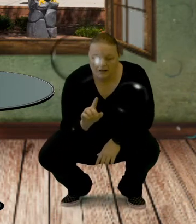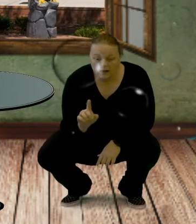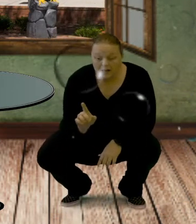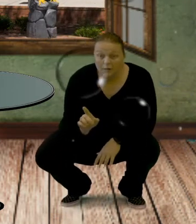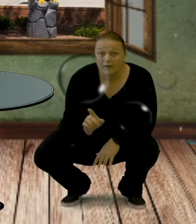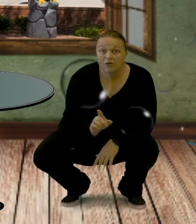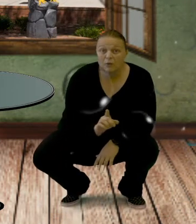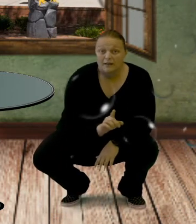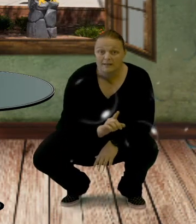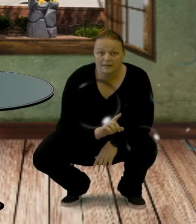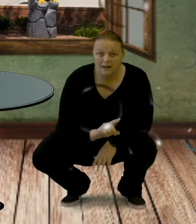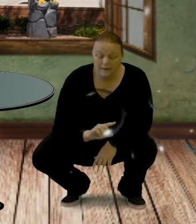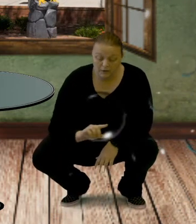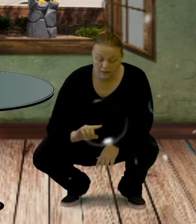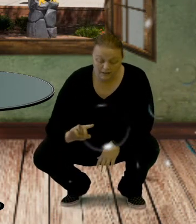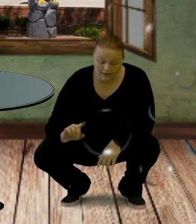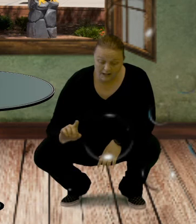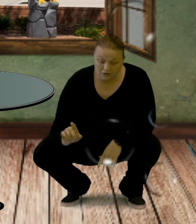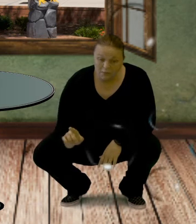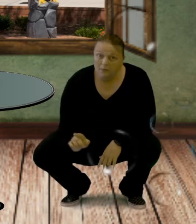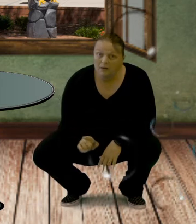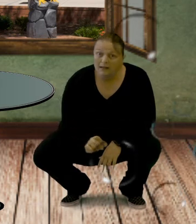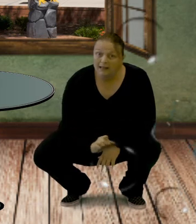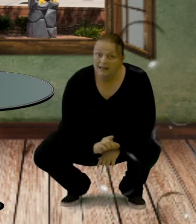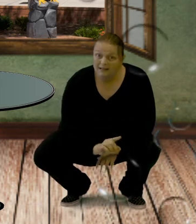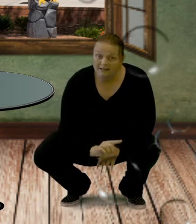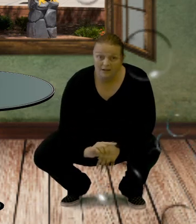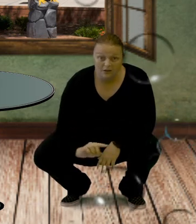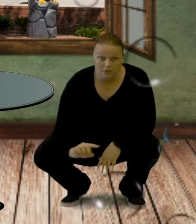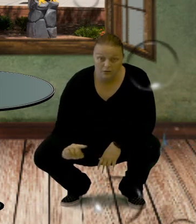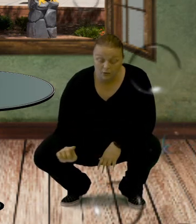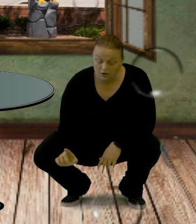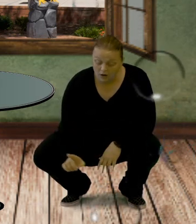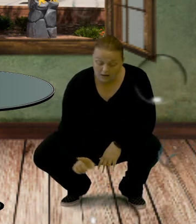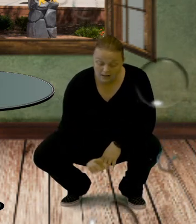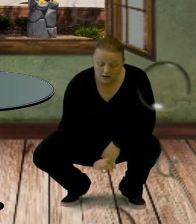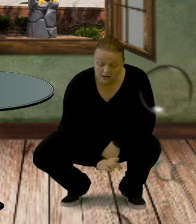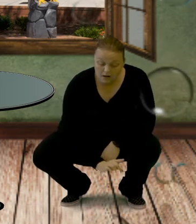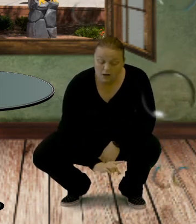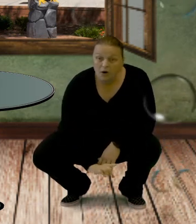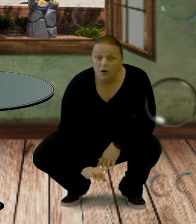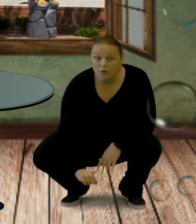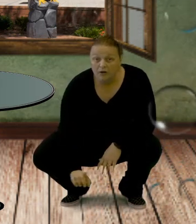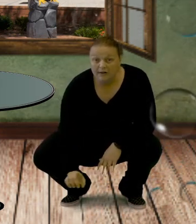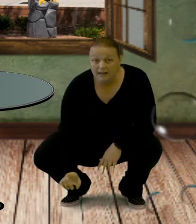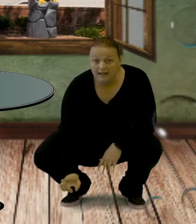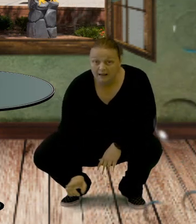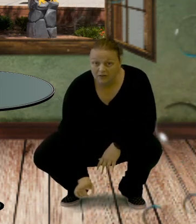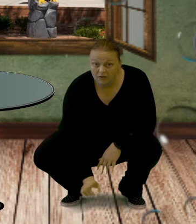down. Now you have a choice. You can either catch your bubble and let it sit on your shoulder all day long, or you can let it touch the ground